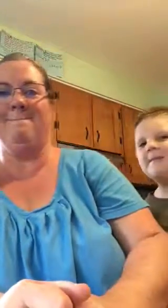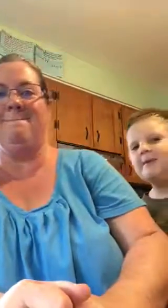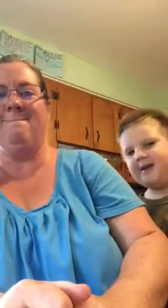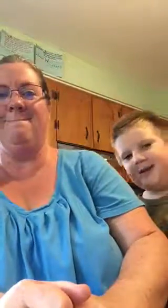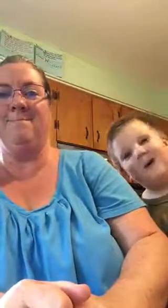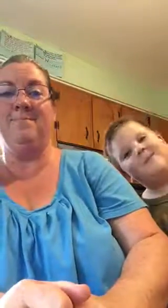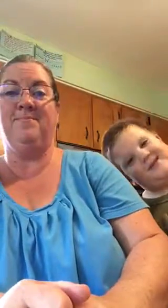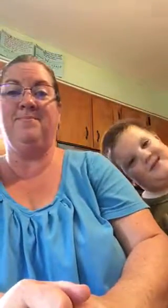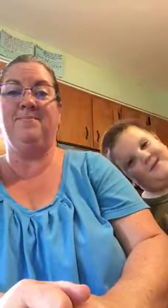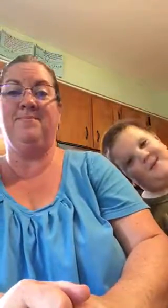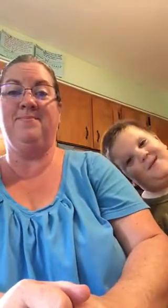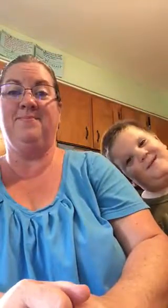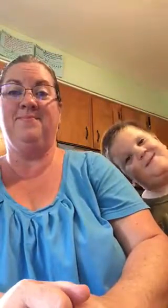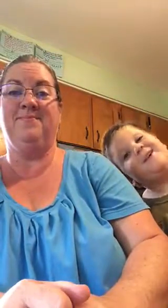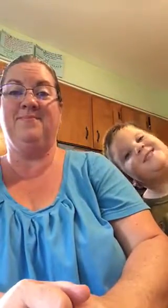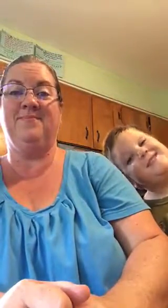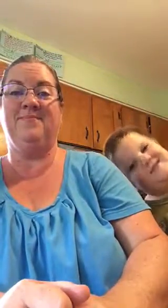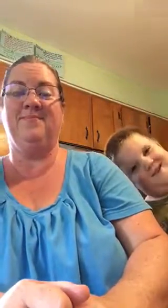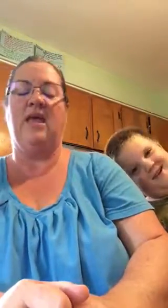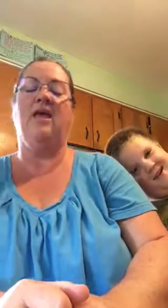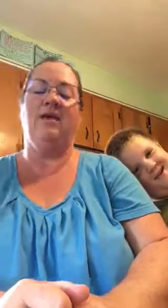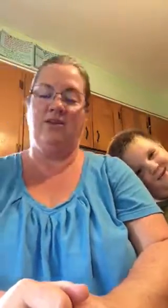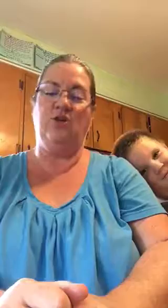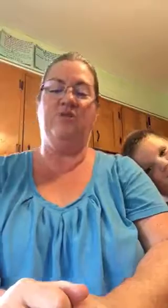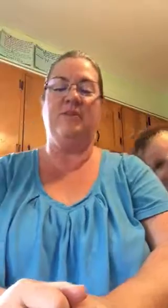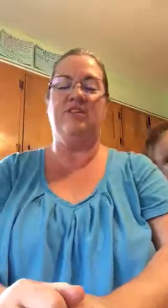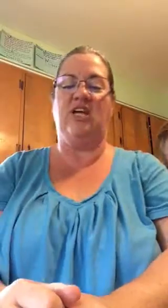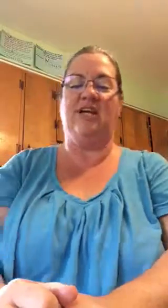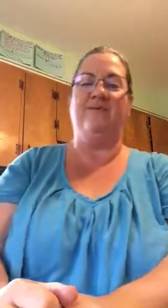remember the numbers from the first video. And you remember Jacob.